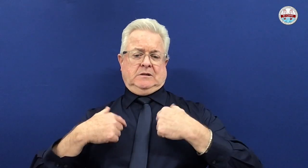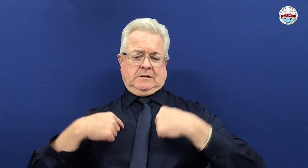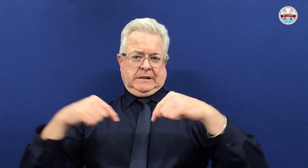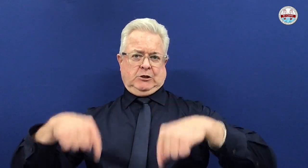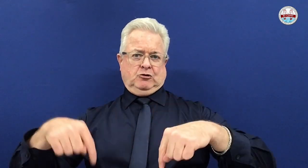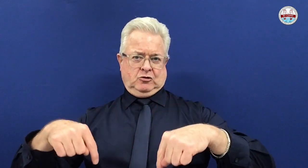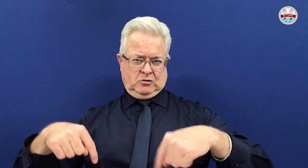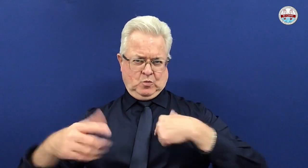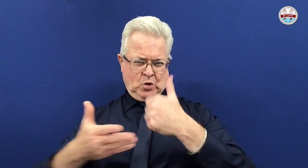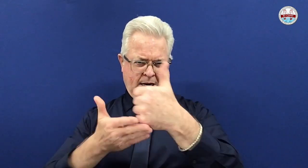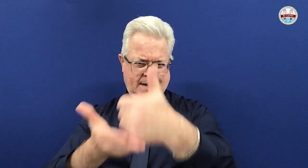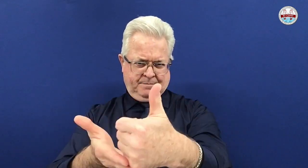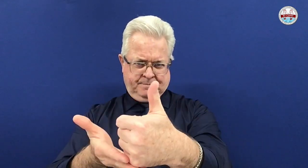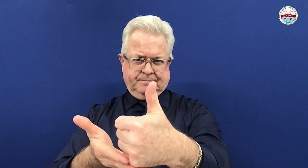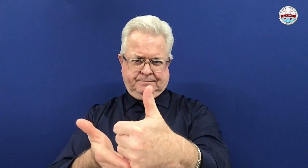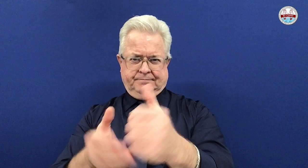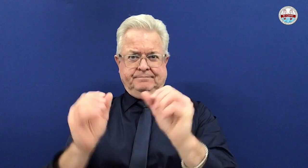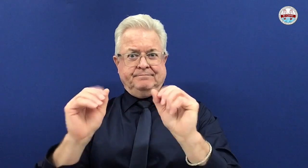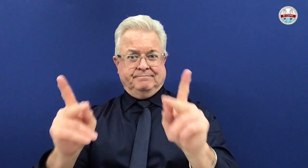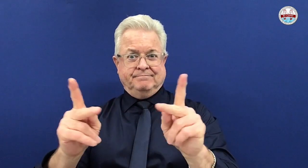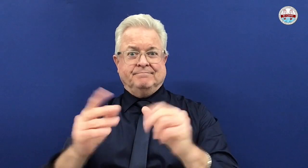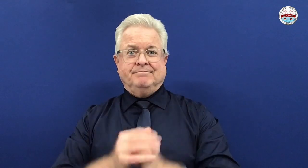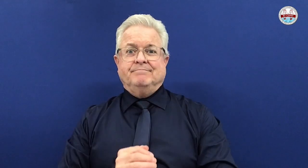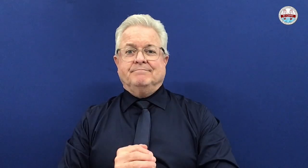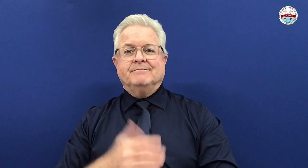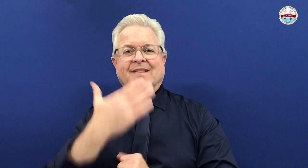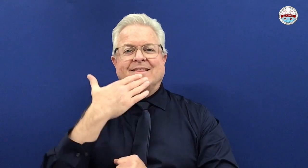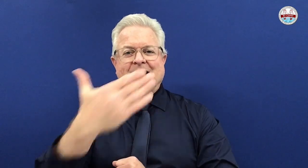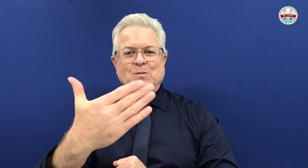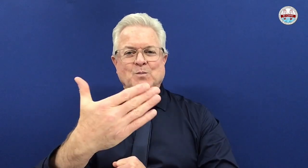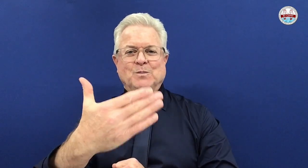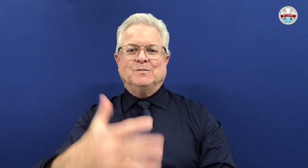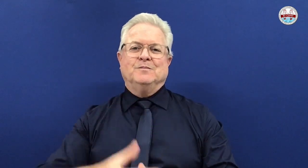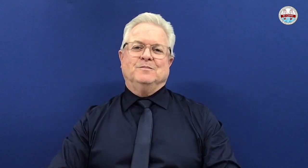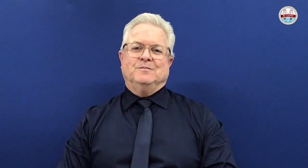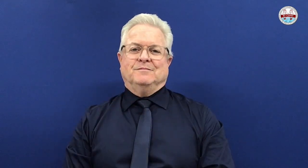me. I am more than happy to help you out. Okay? Thanks so much.